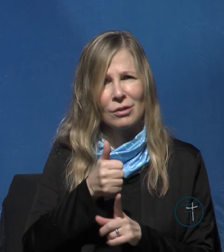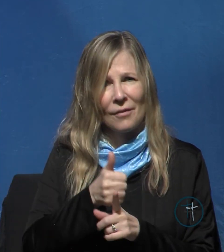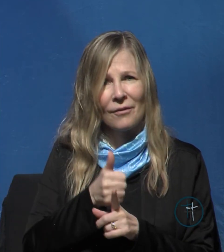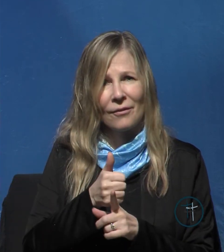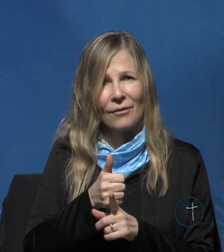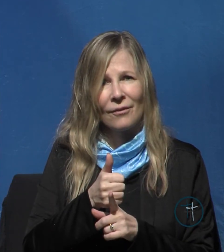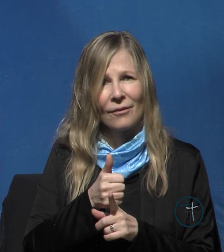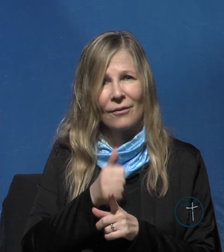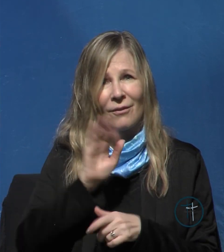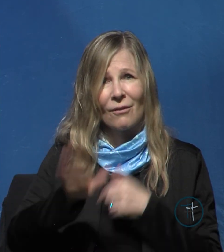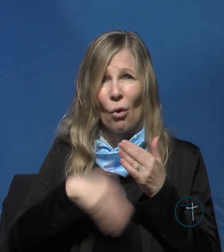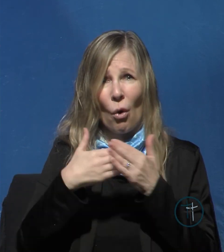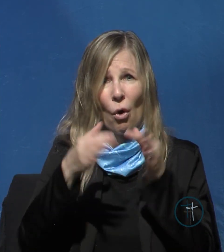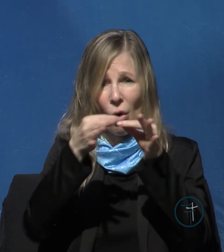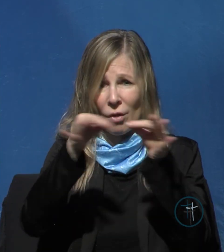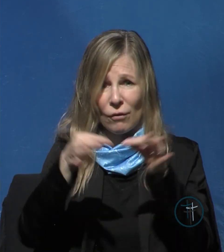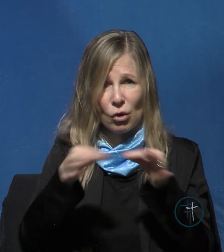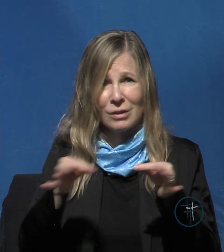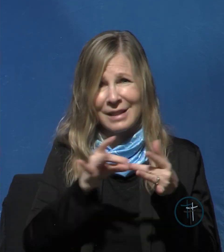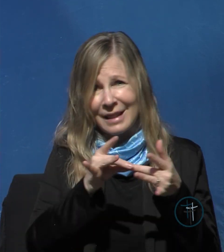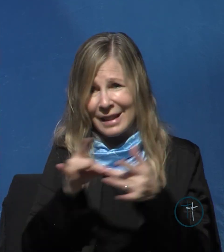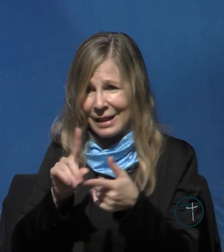towards.